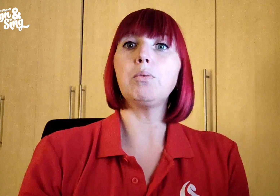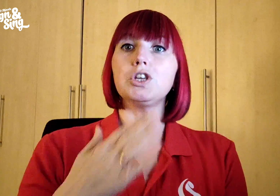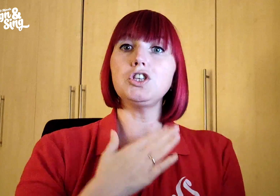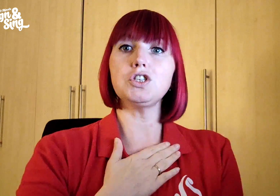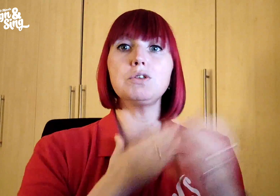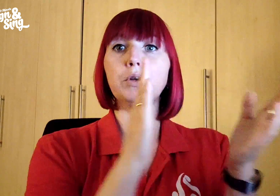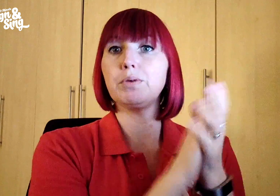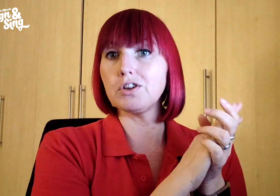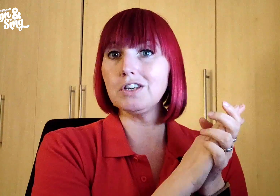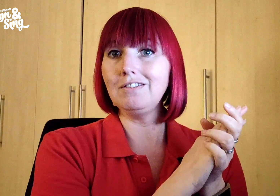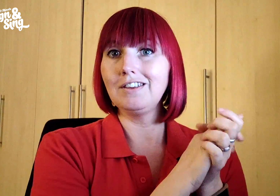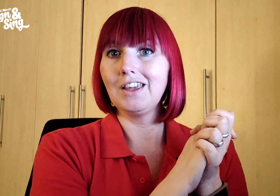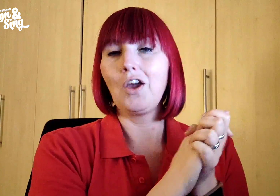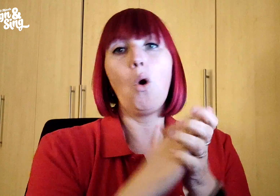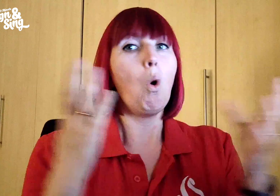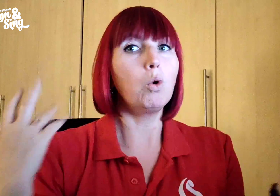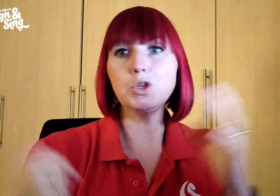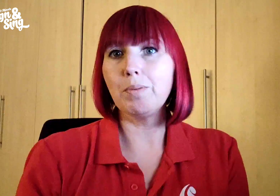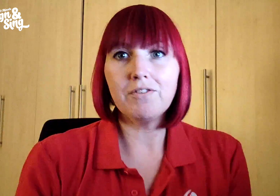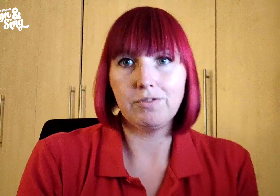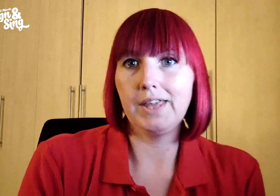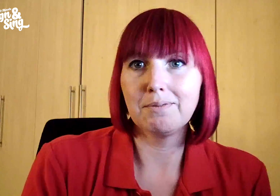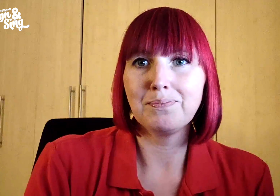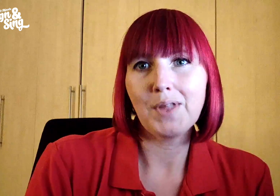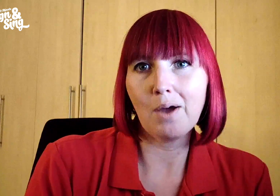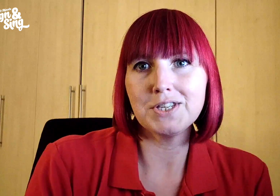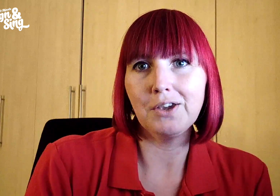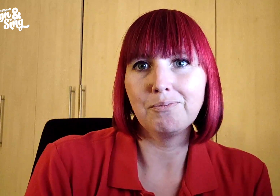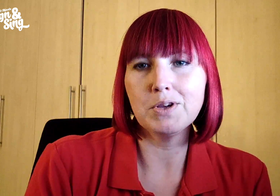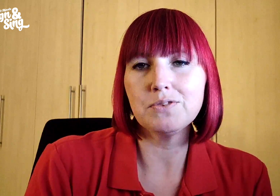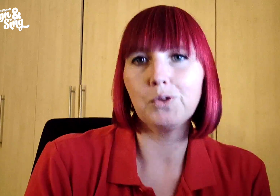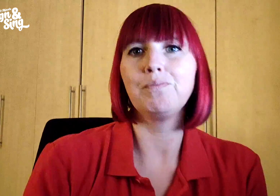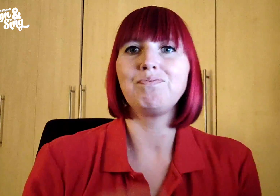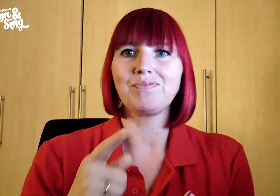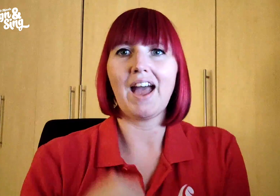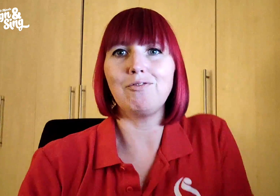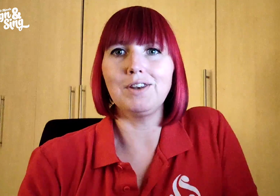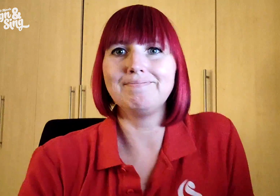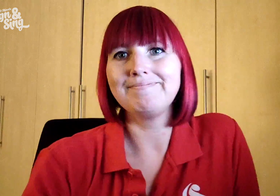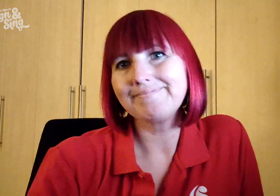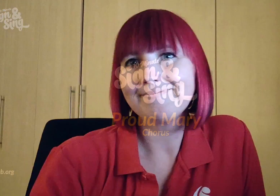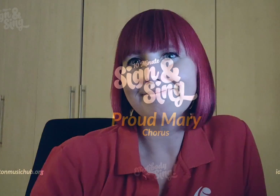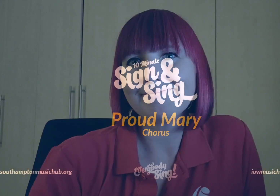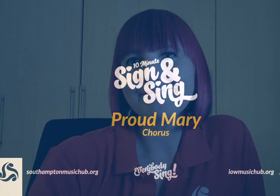you may want to just do the body percussion, or do a bit of everything. Up to you. Most of all, have